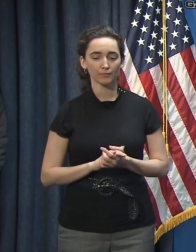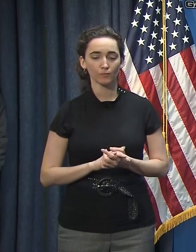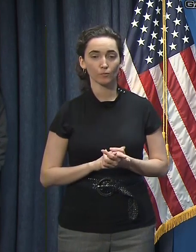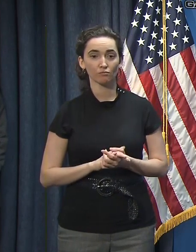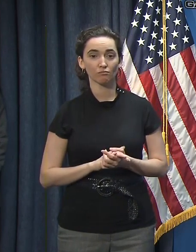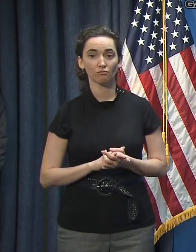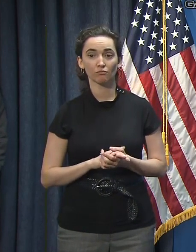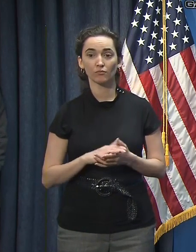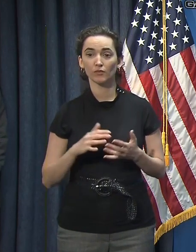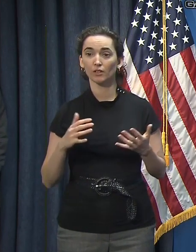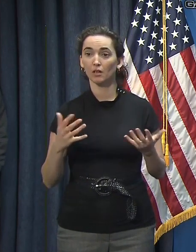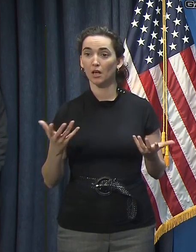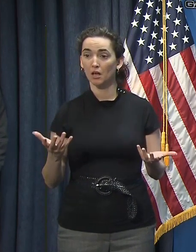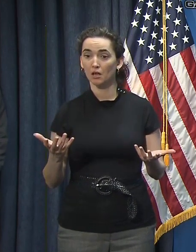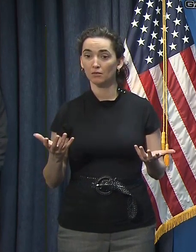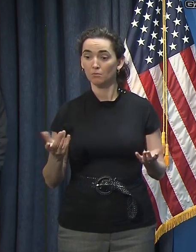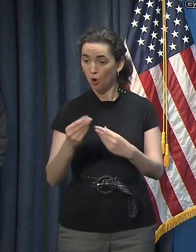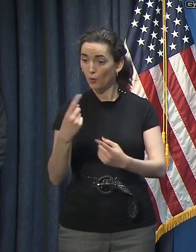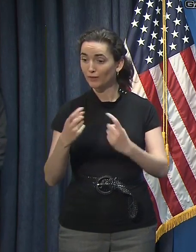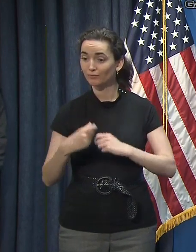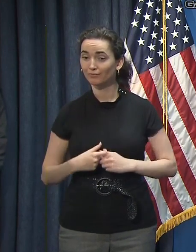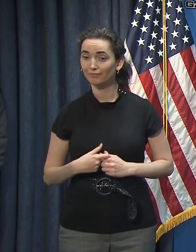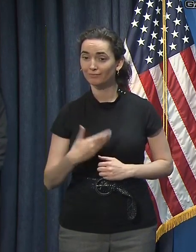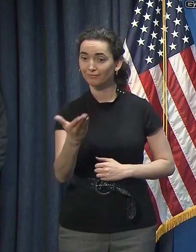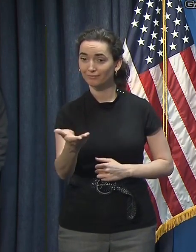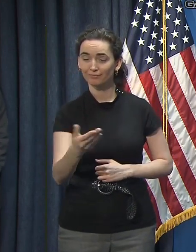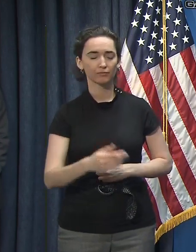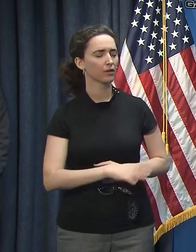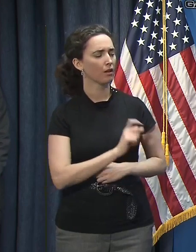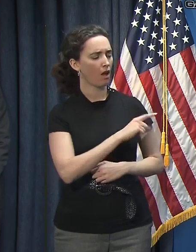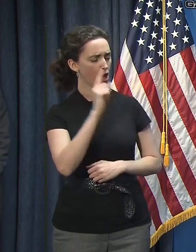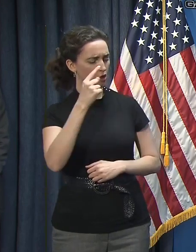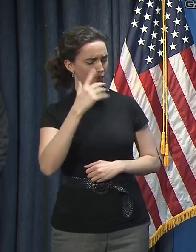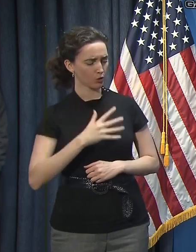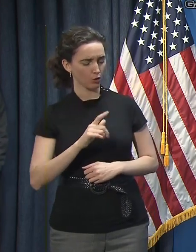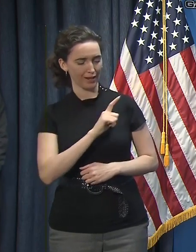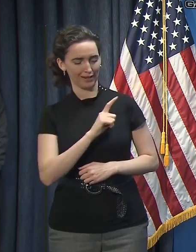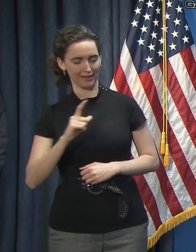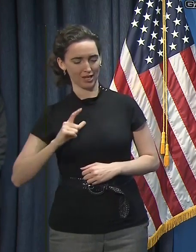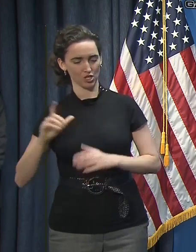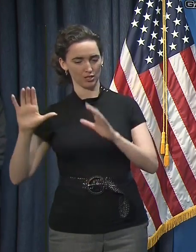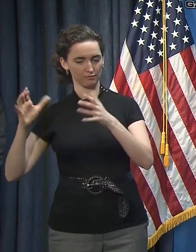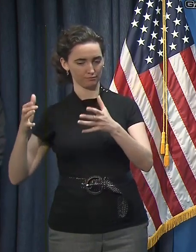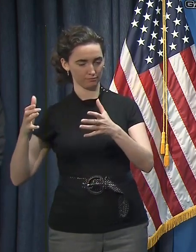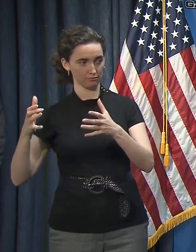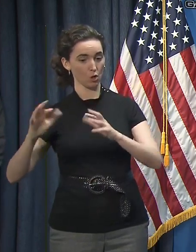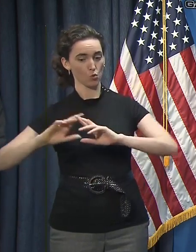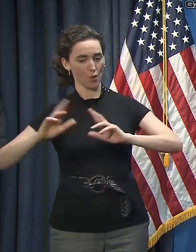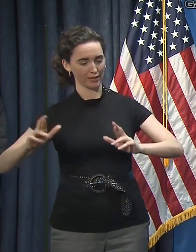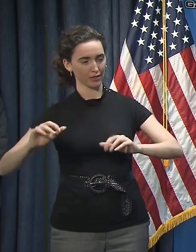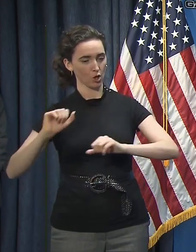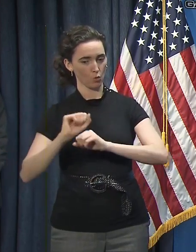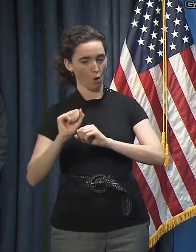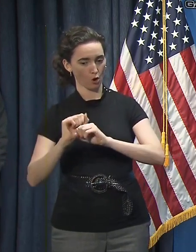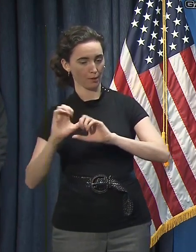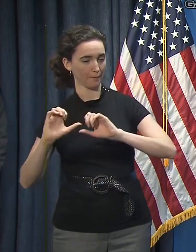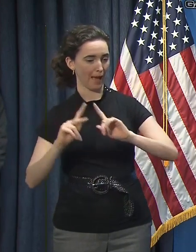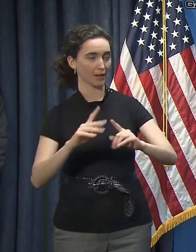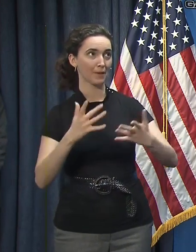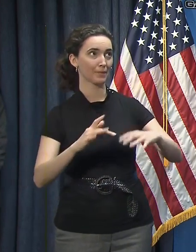with that, I will resume my questions. Yes. Governor, as the legislature prepares to resume its work, maybe as early as